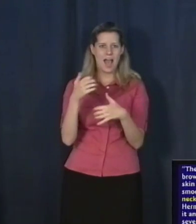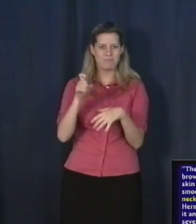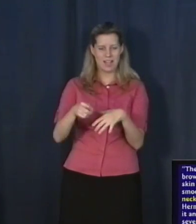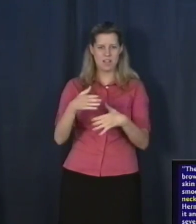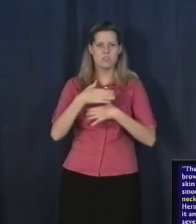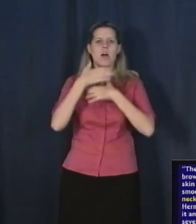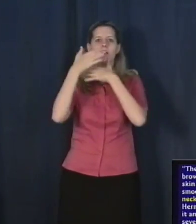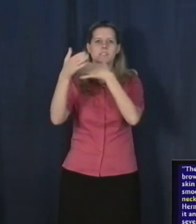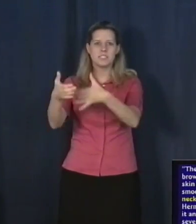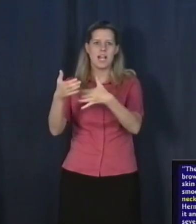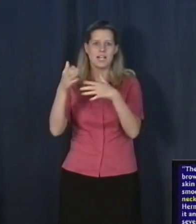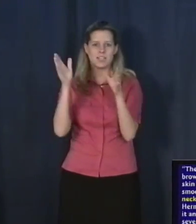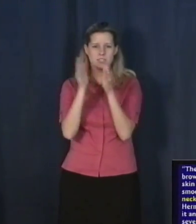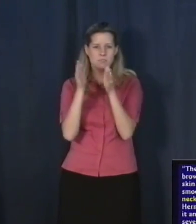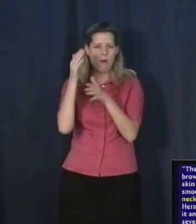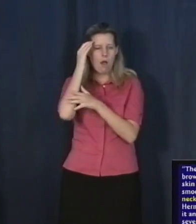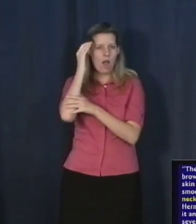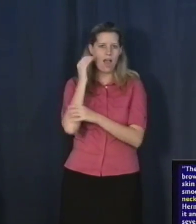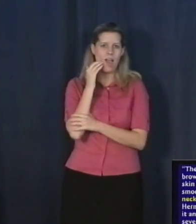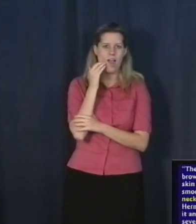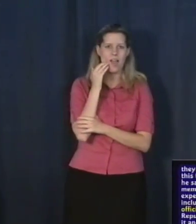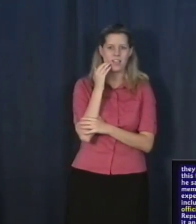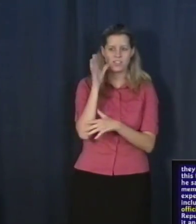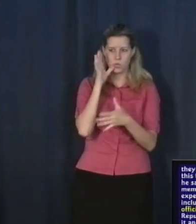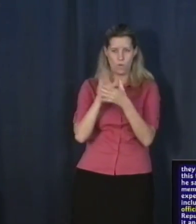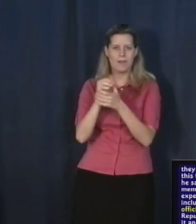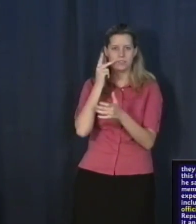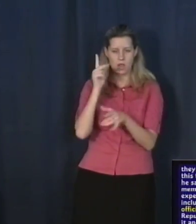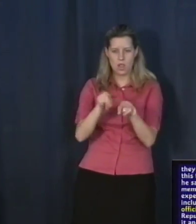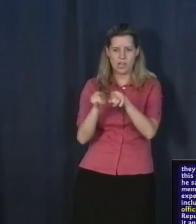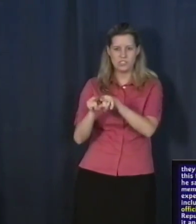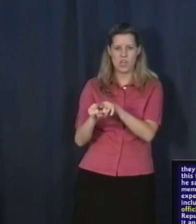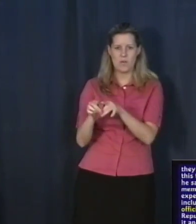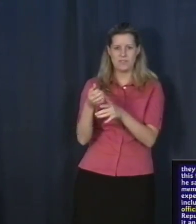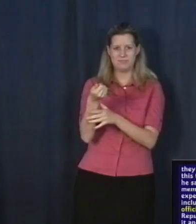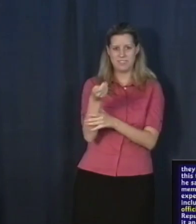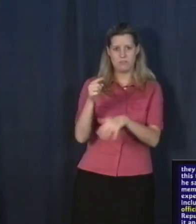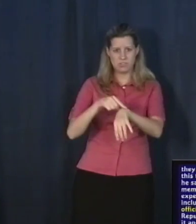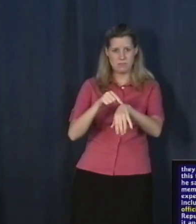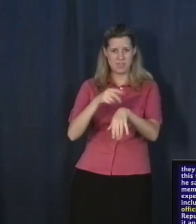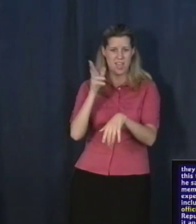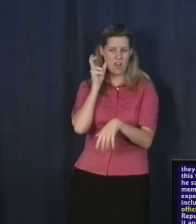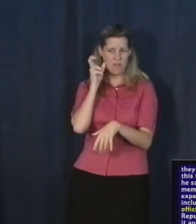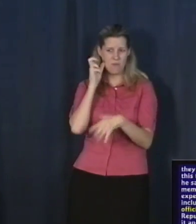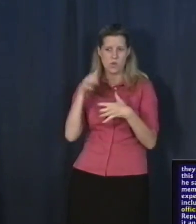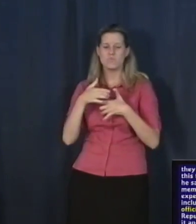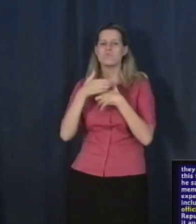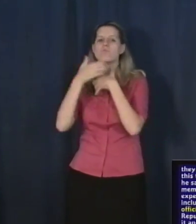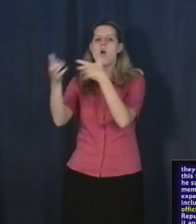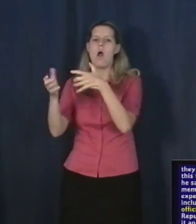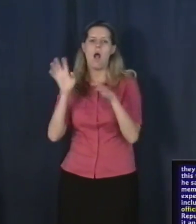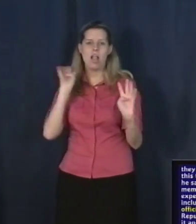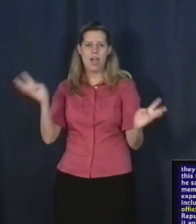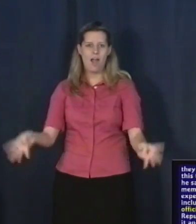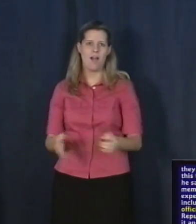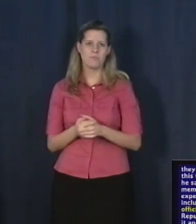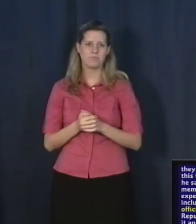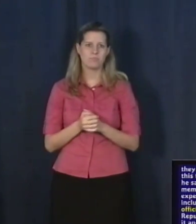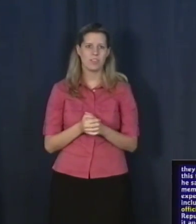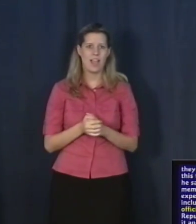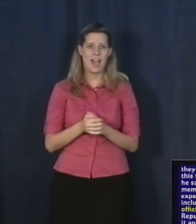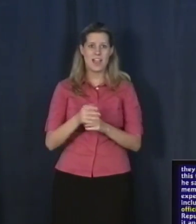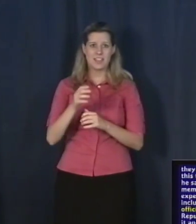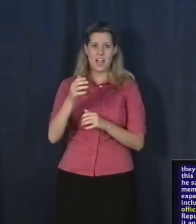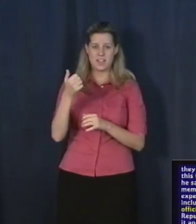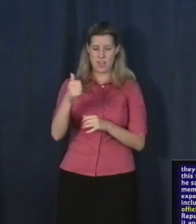Herman saw it, Kia saw it, that's his wife, and on several occasions, they heard it making a tremendous roar. Many other members of the expedition, and this includes government officials